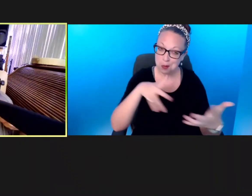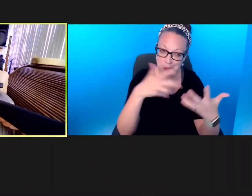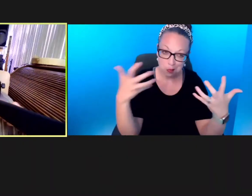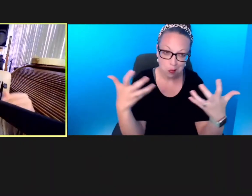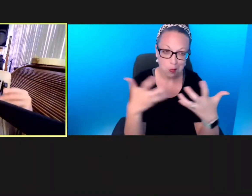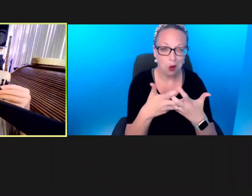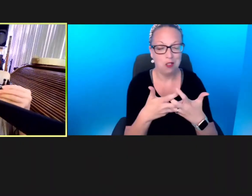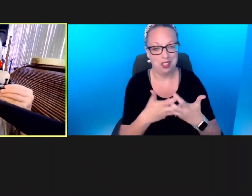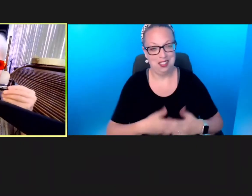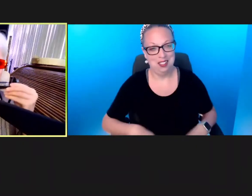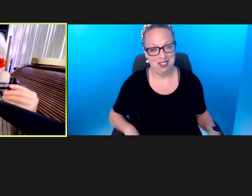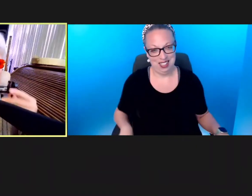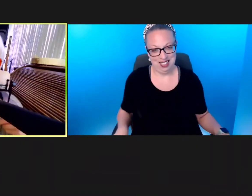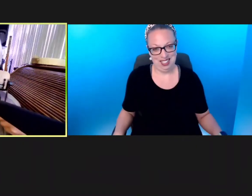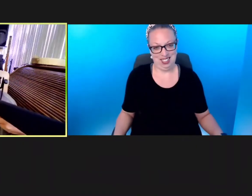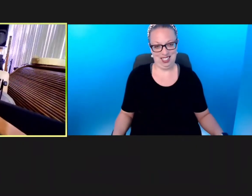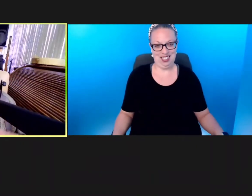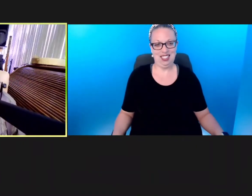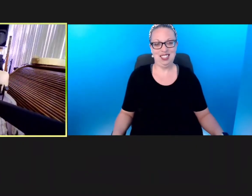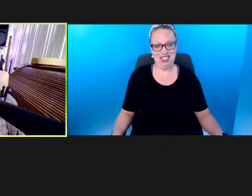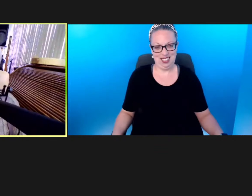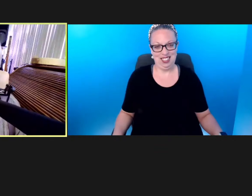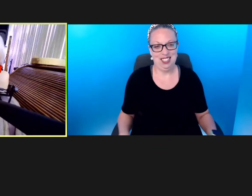there we are.